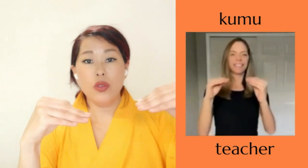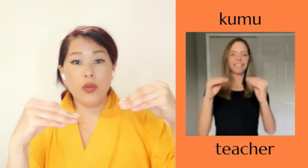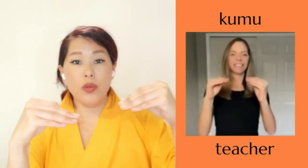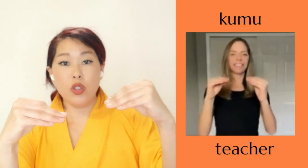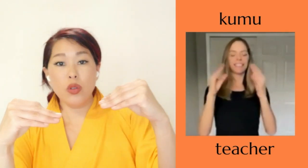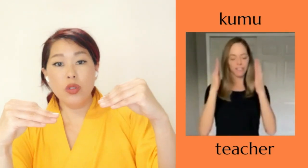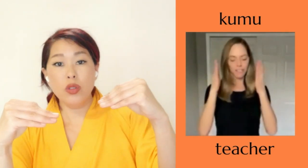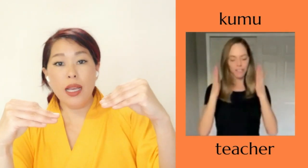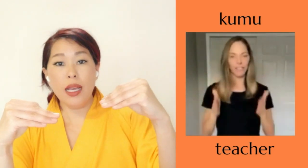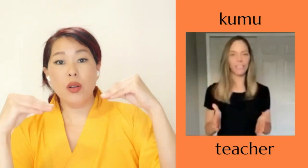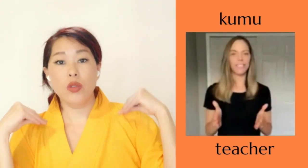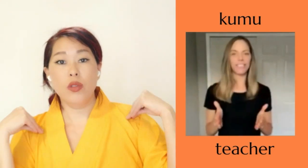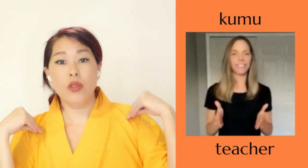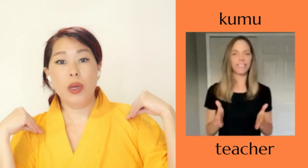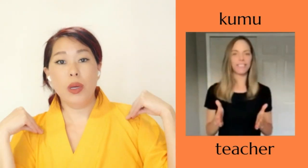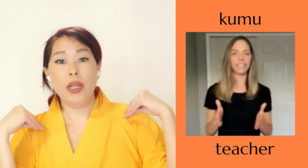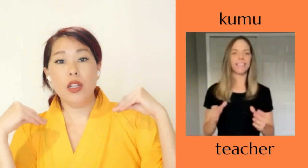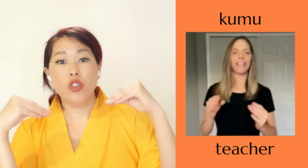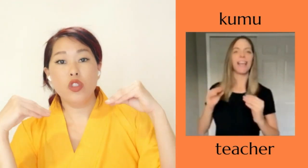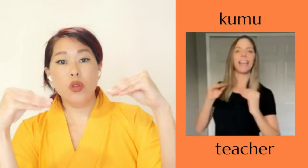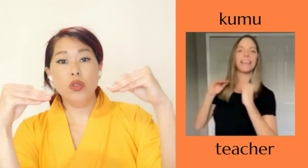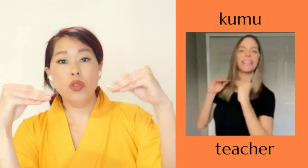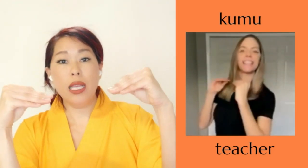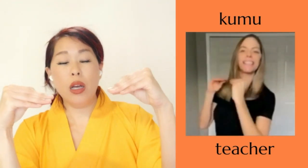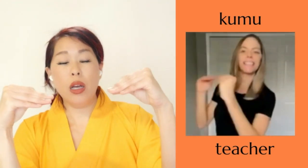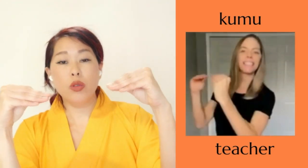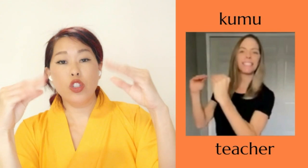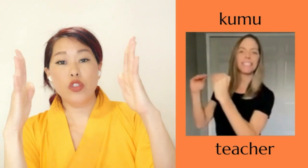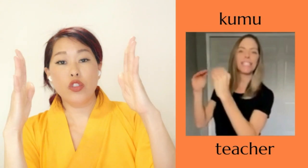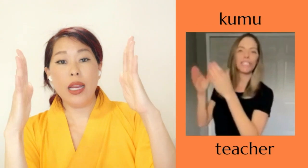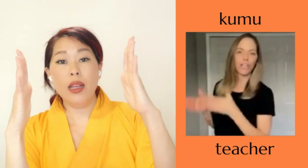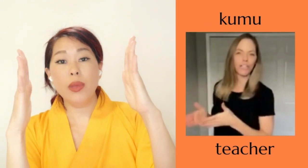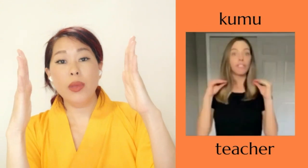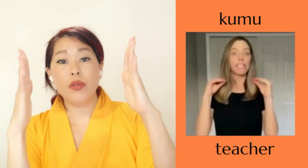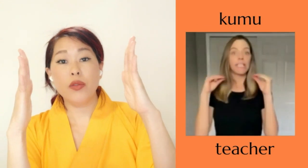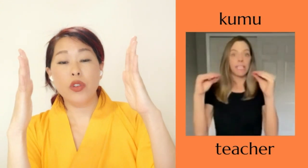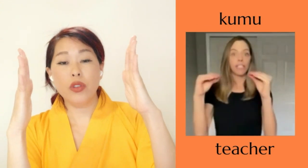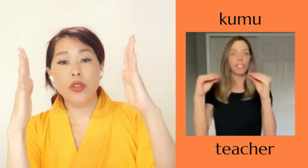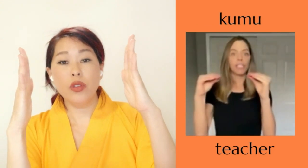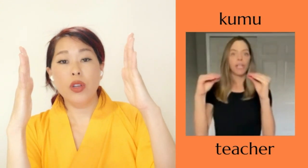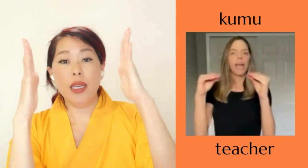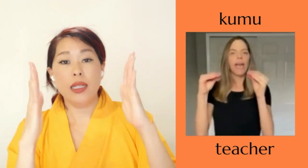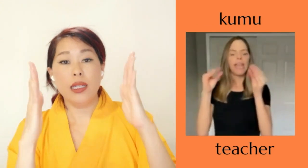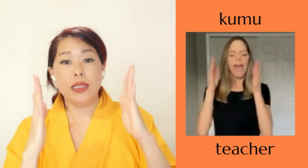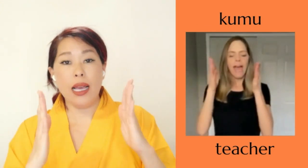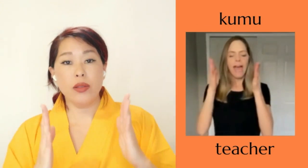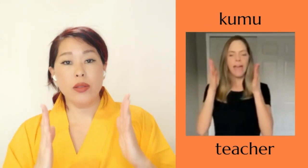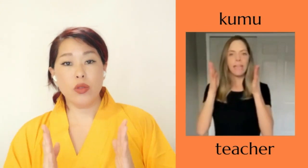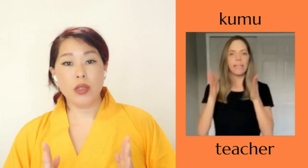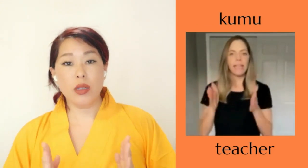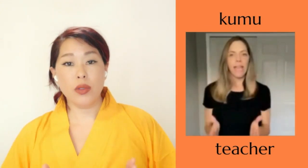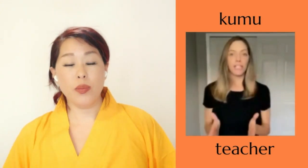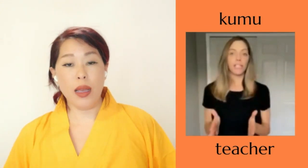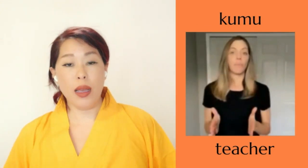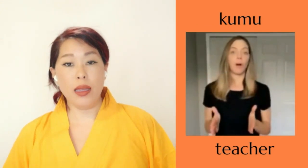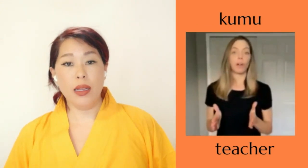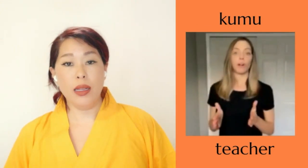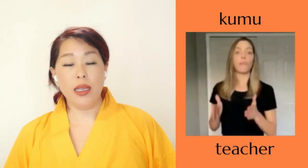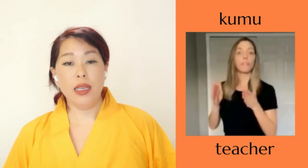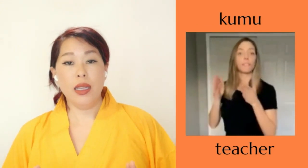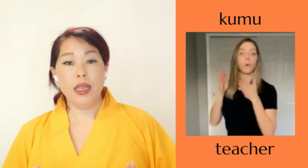from the shoulders out, puppet hands, shoulders out, straighten them like vertical down the trunk of a